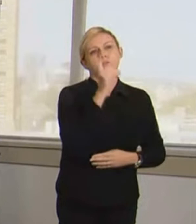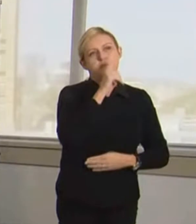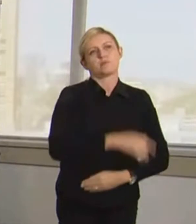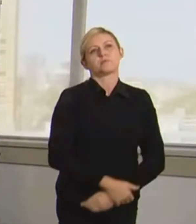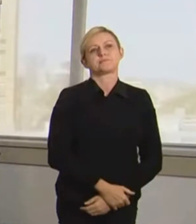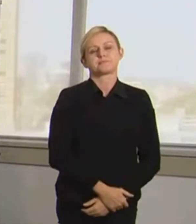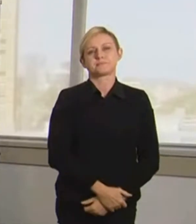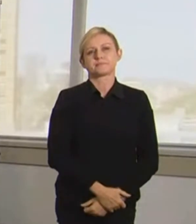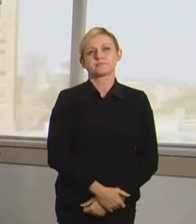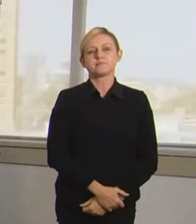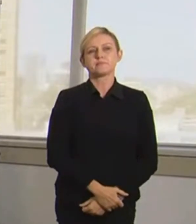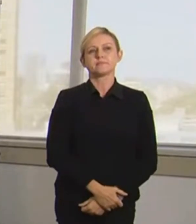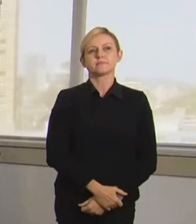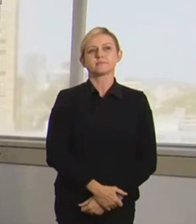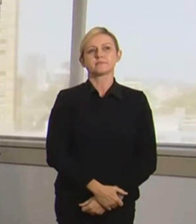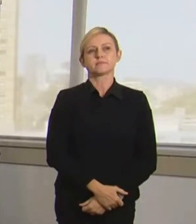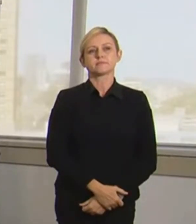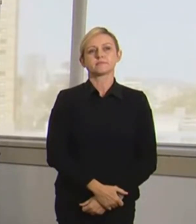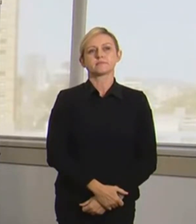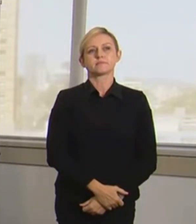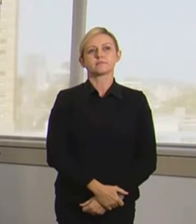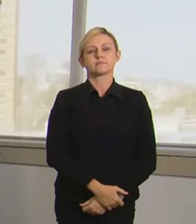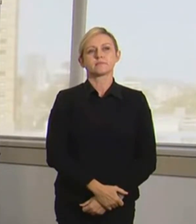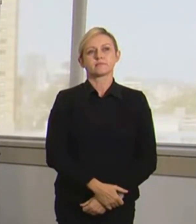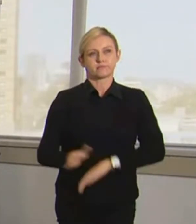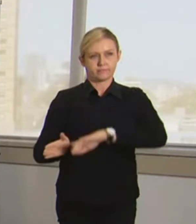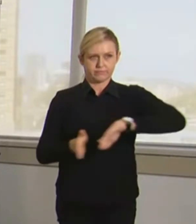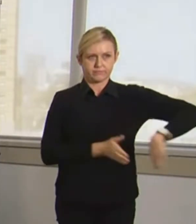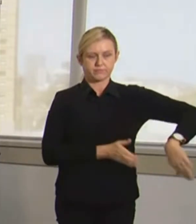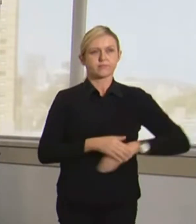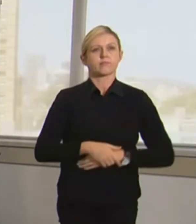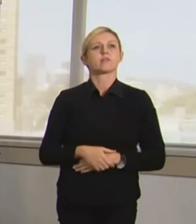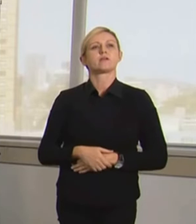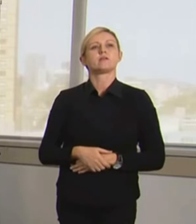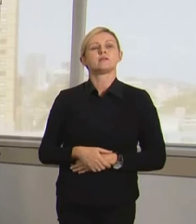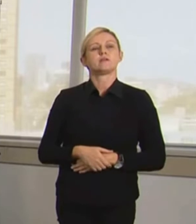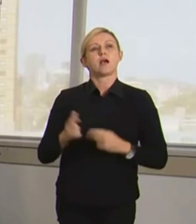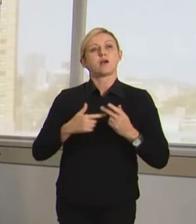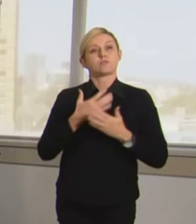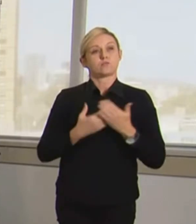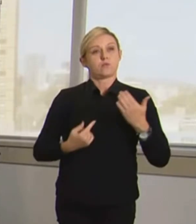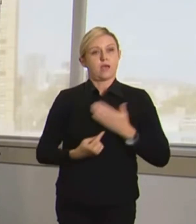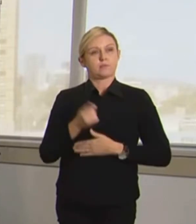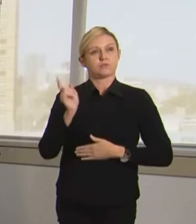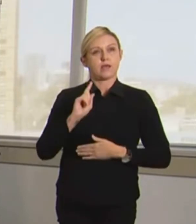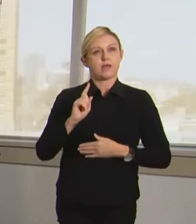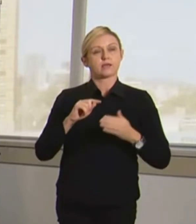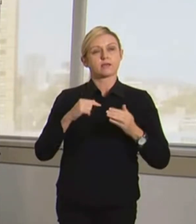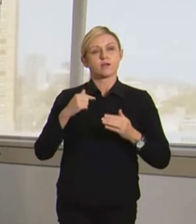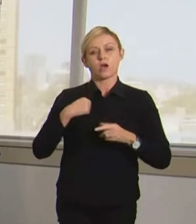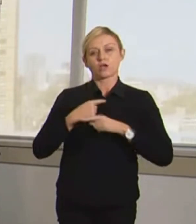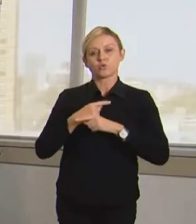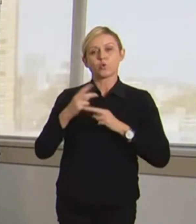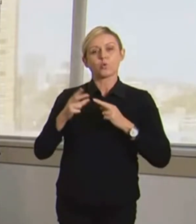just like to say is there was a story today, obviously. The Treasurer and I have had discussions with the real estate industry.